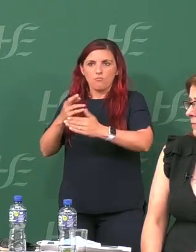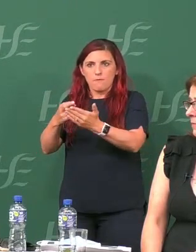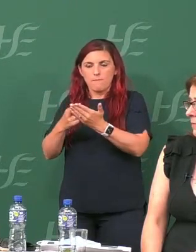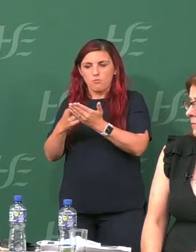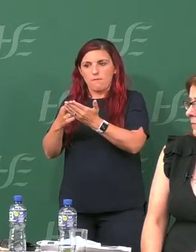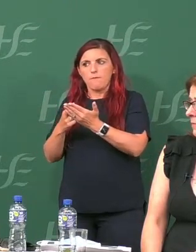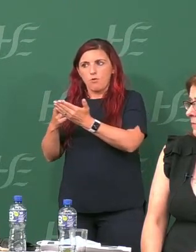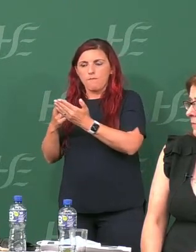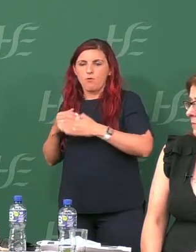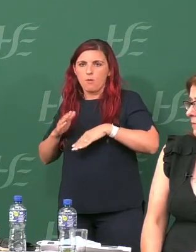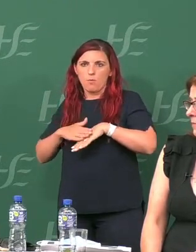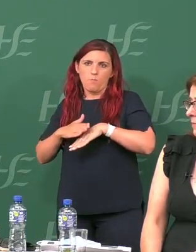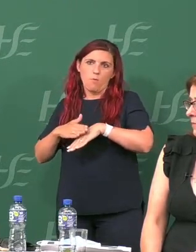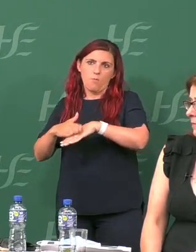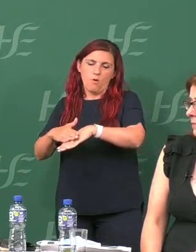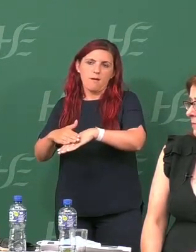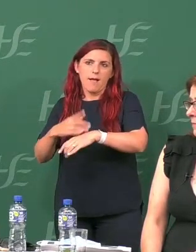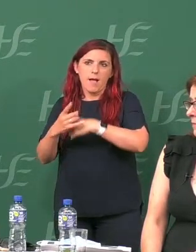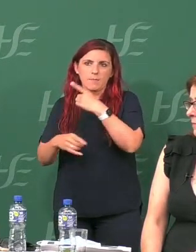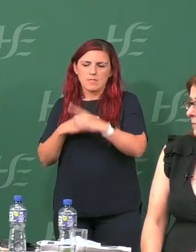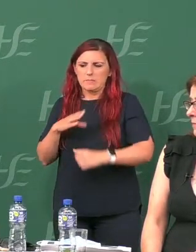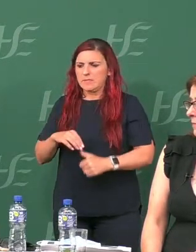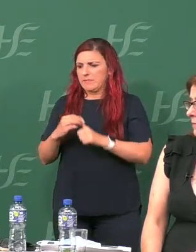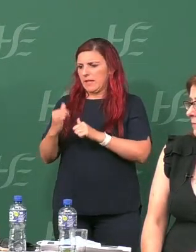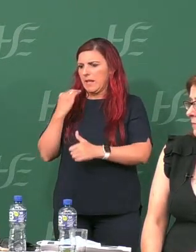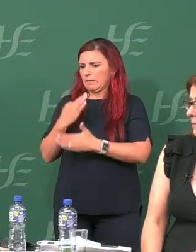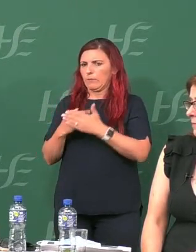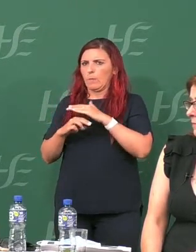over the last few, particularly over the last few months in particular. So